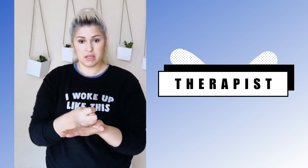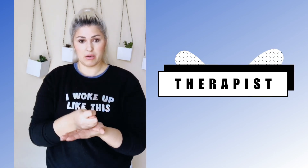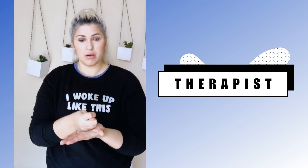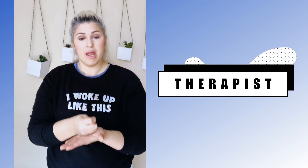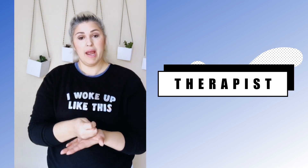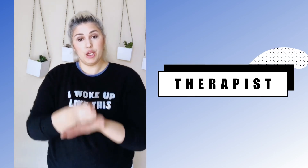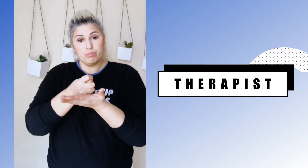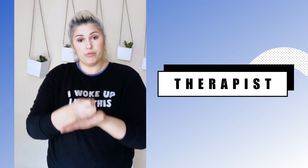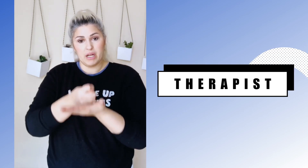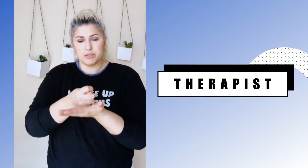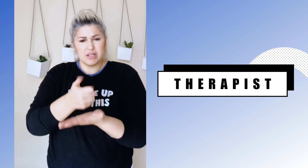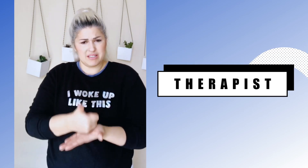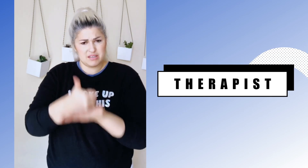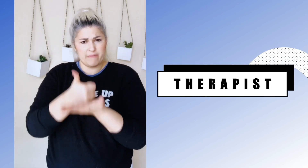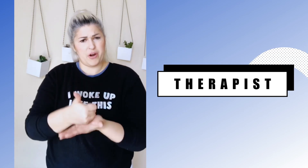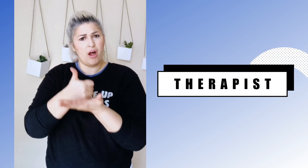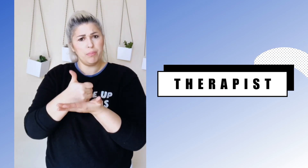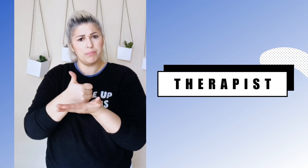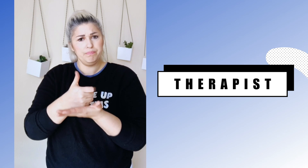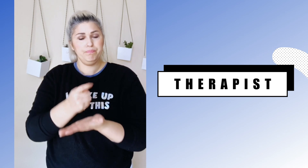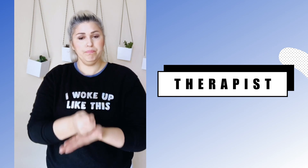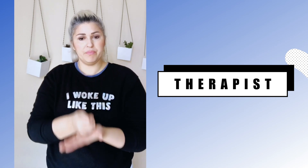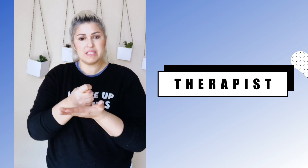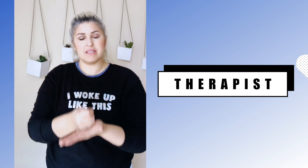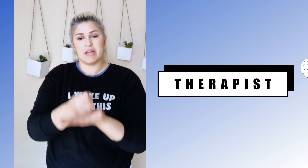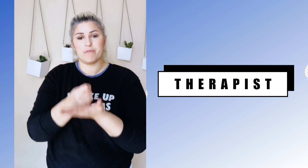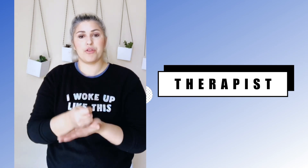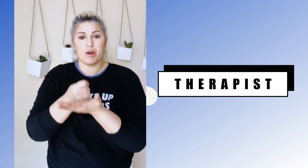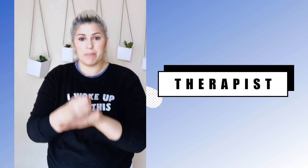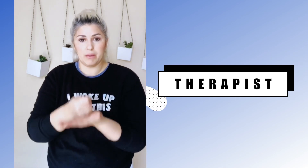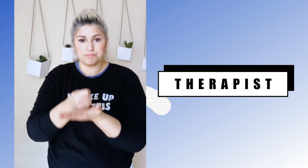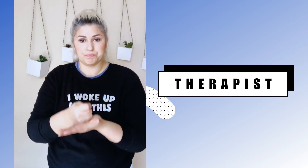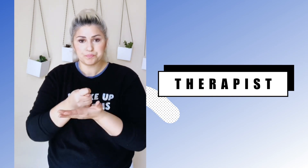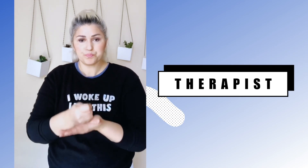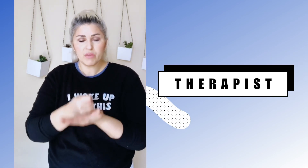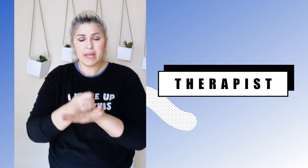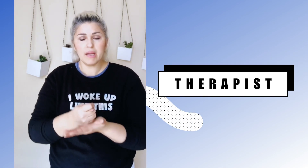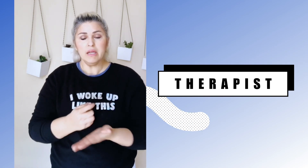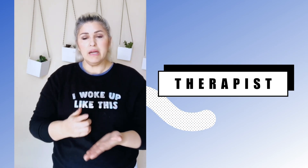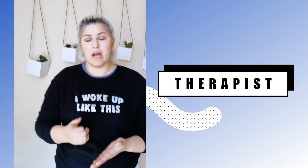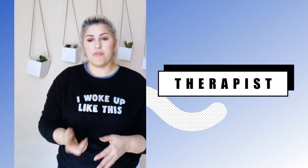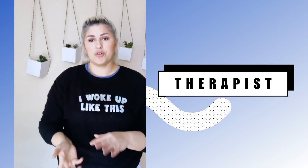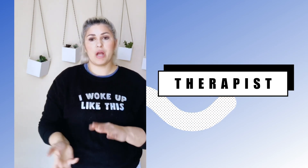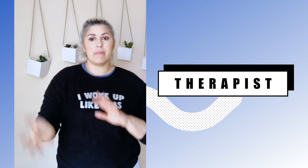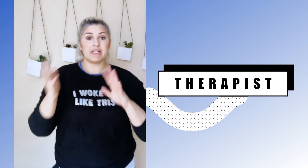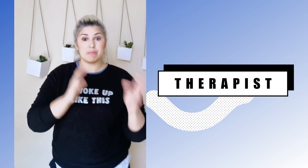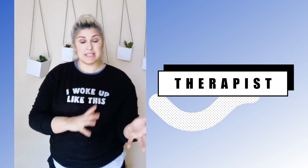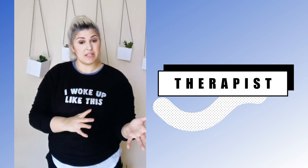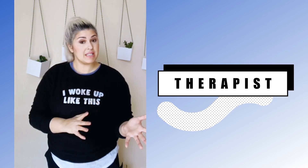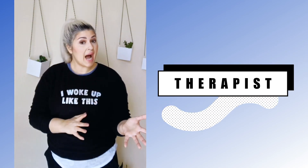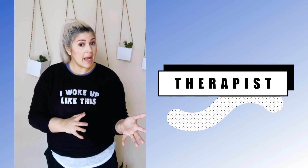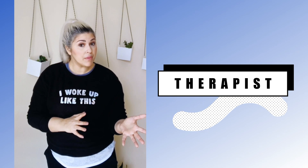in here and you move it up. So this is a sign for help. This is a sign for therapy. Okay, now if you're talking